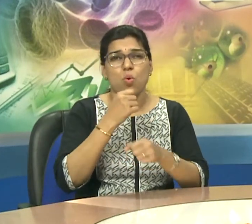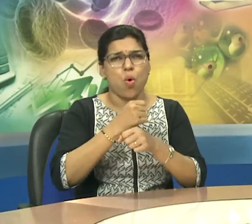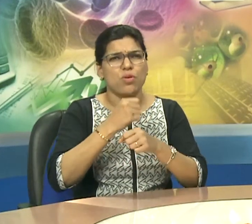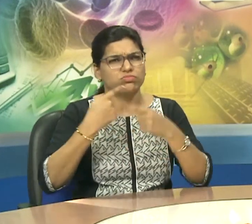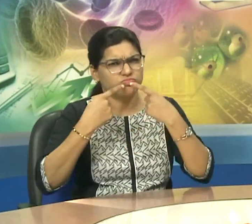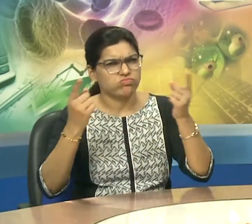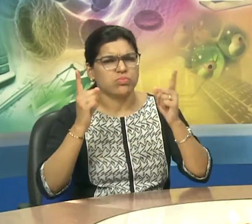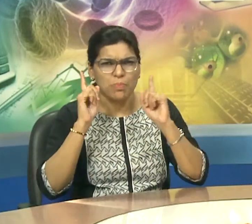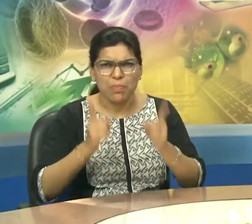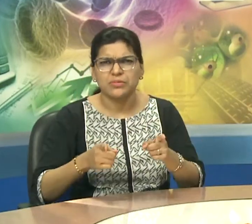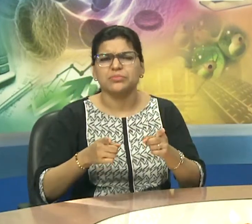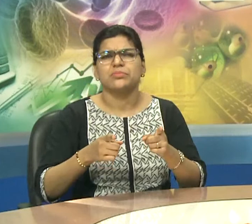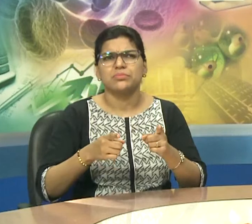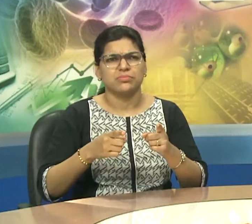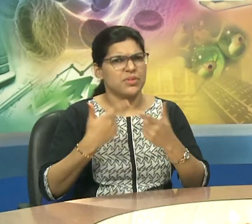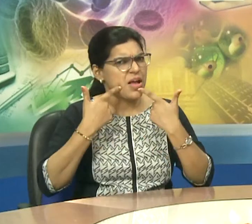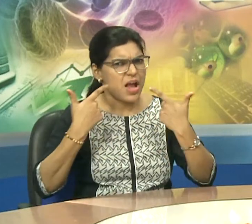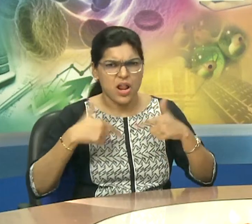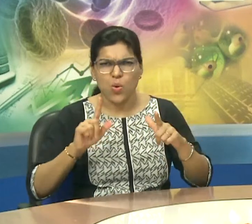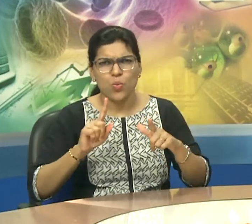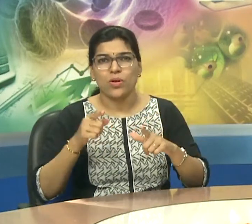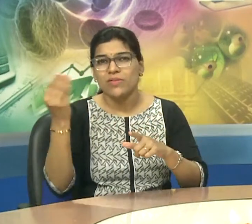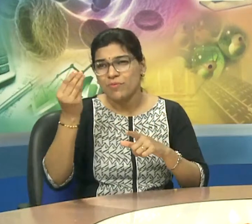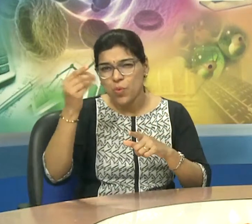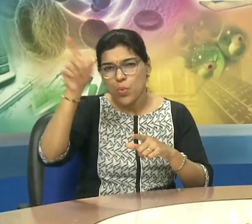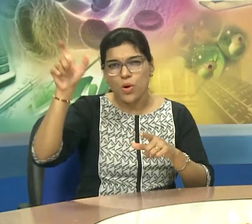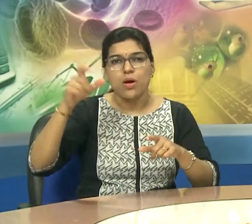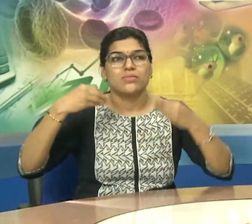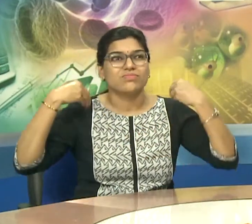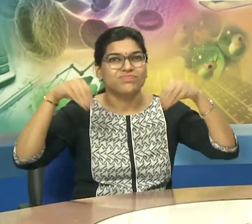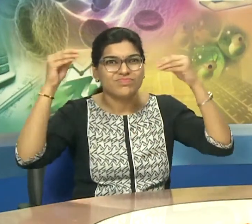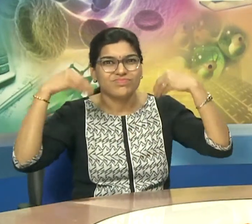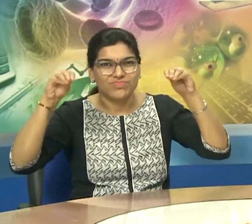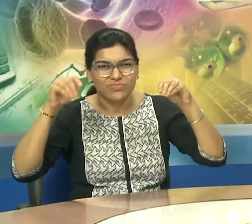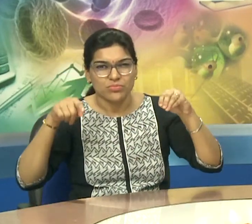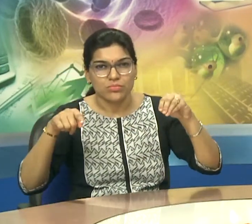And also it is illegal to